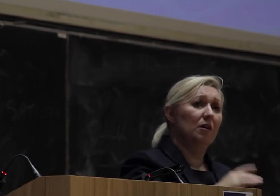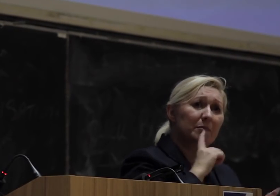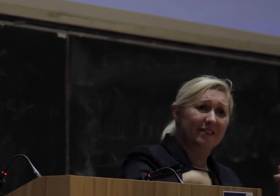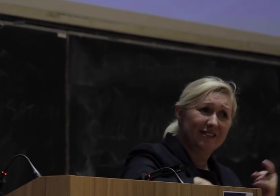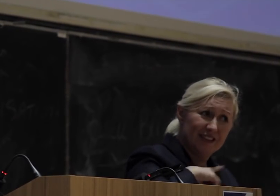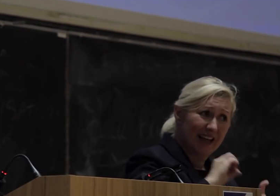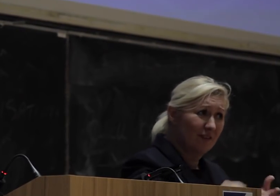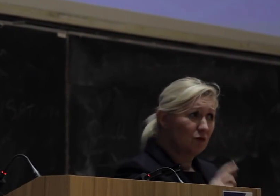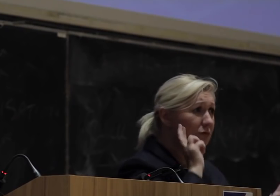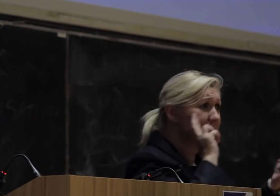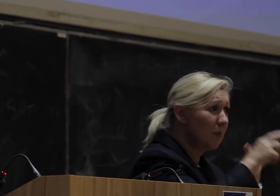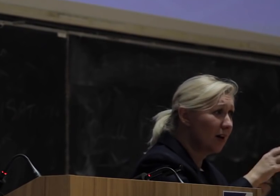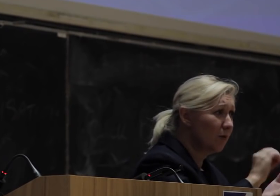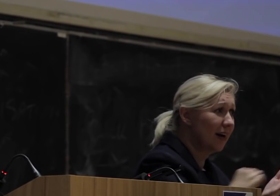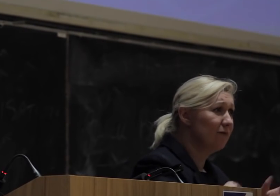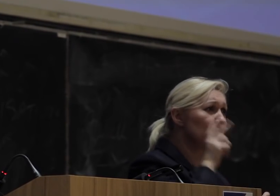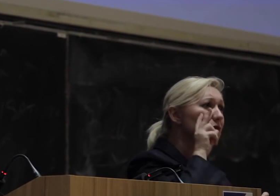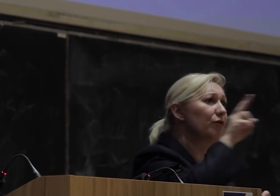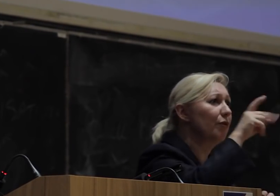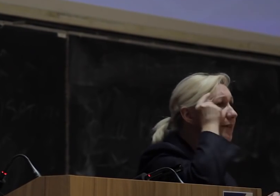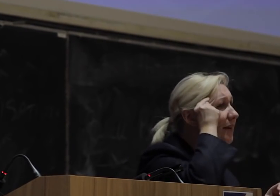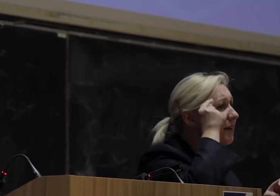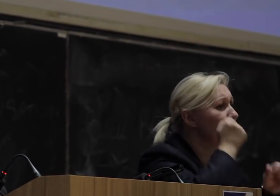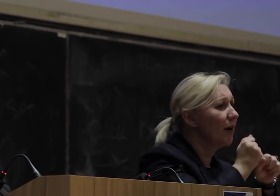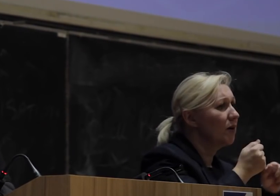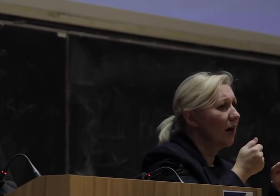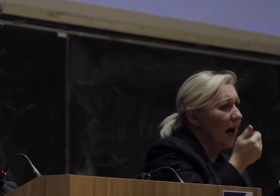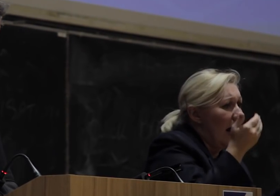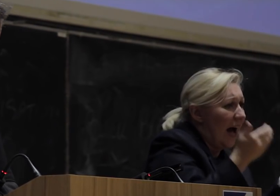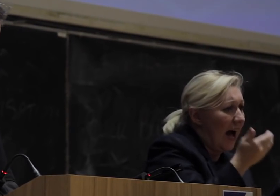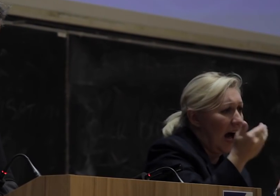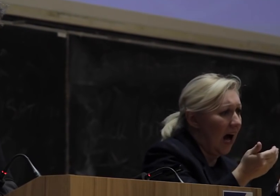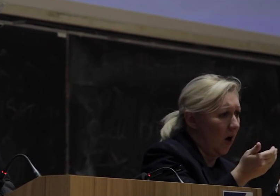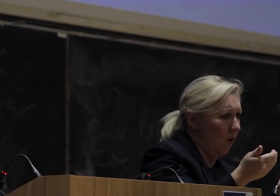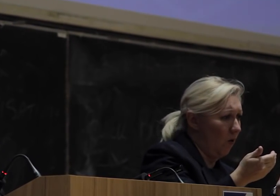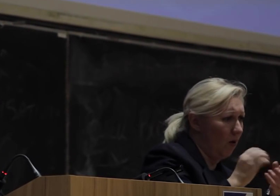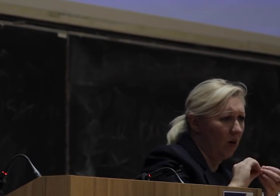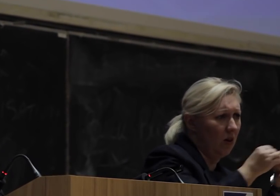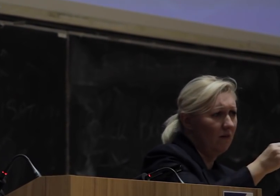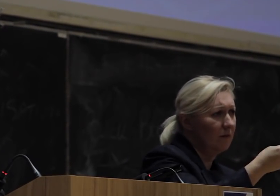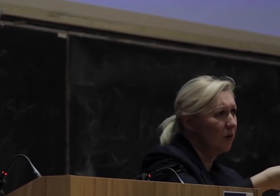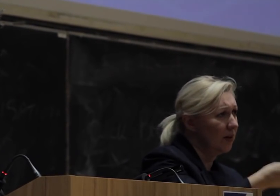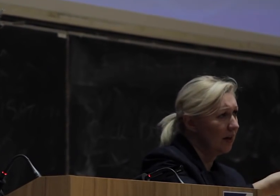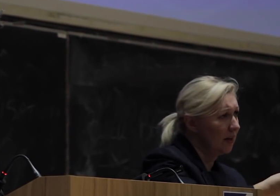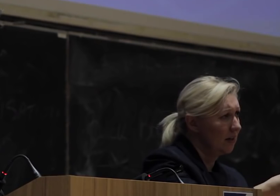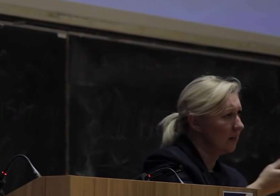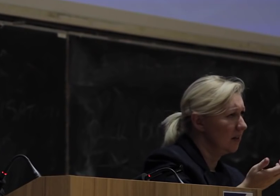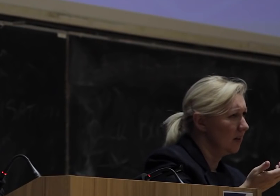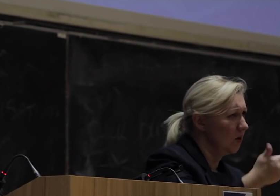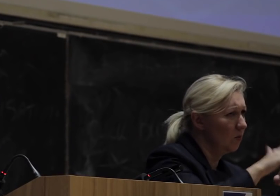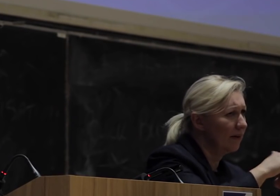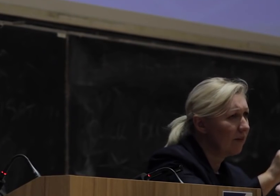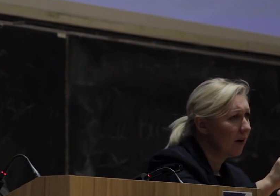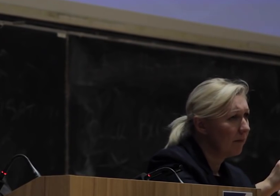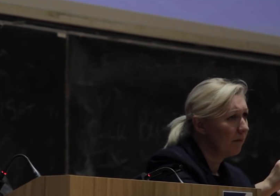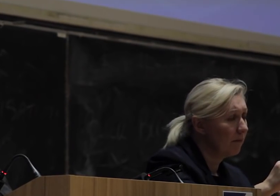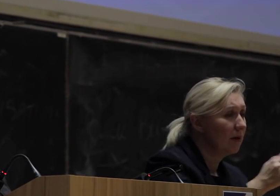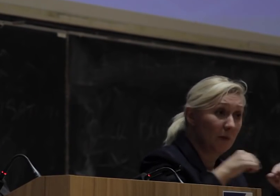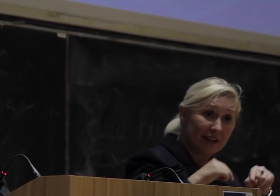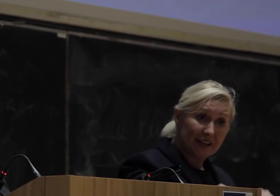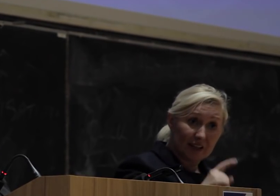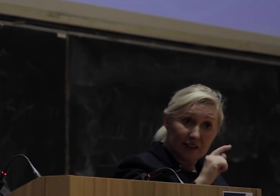that is fit for these future challenges. But here in Trinity, I believe we're transitioning well. We're not